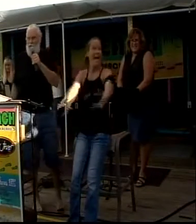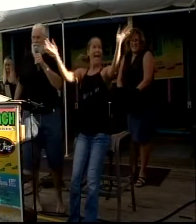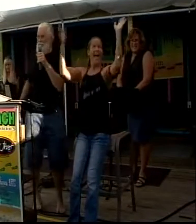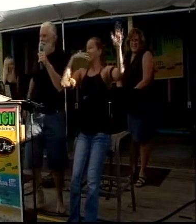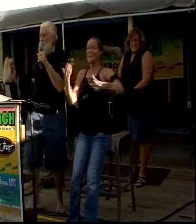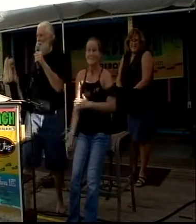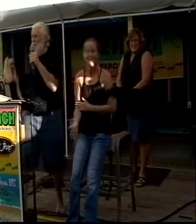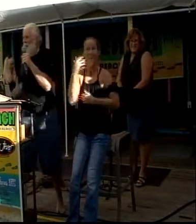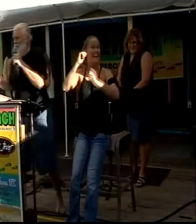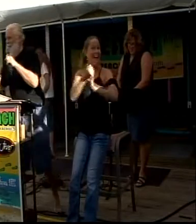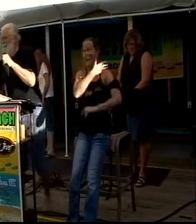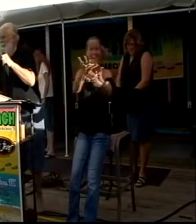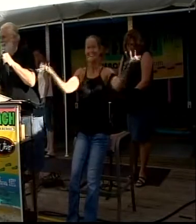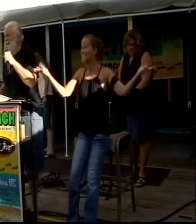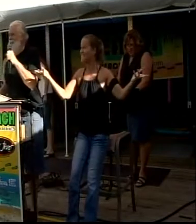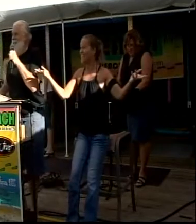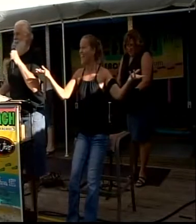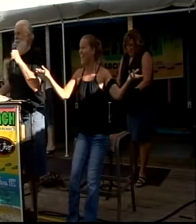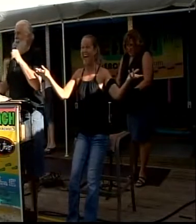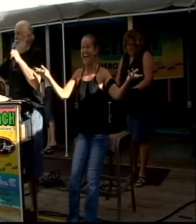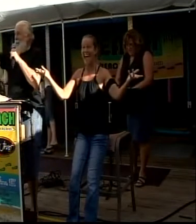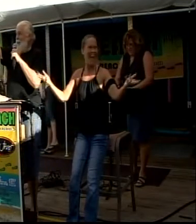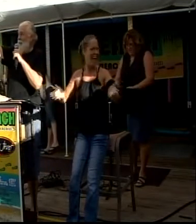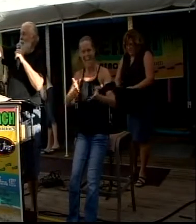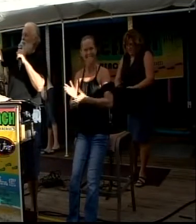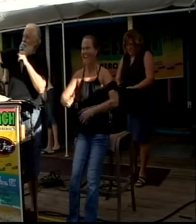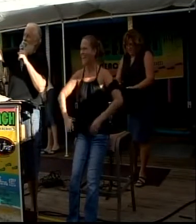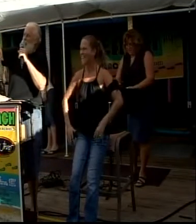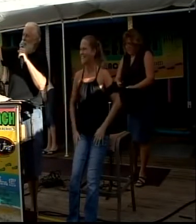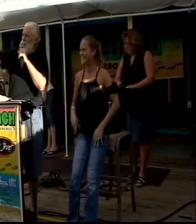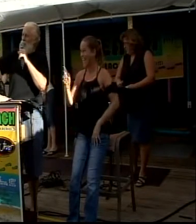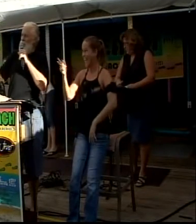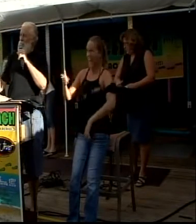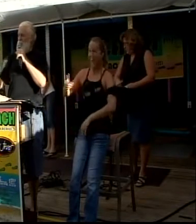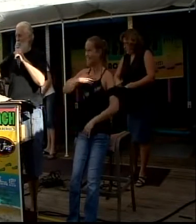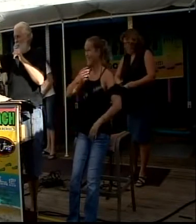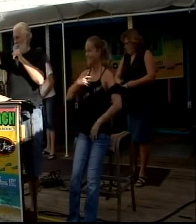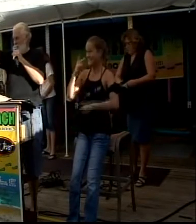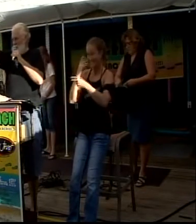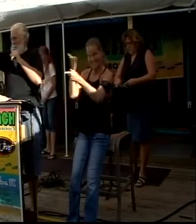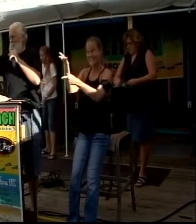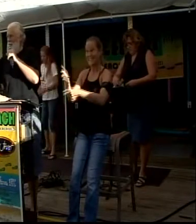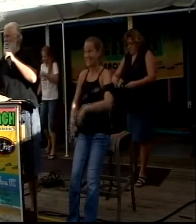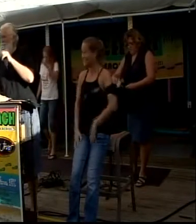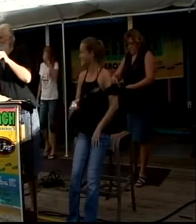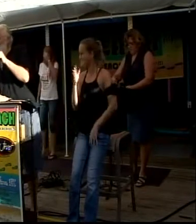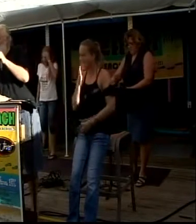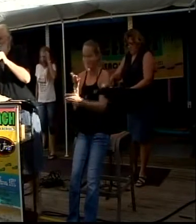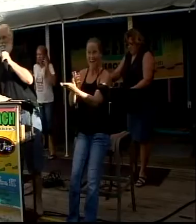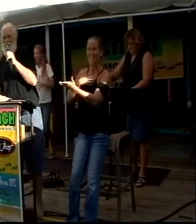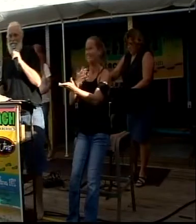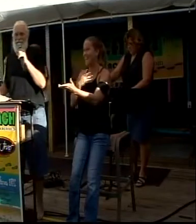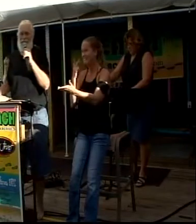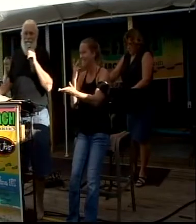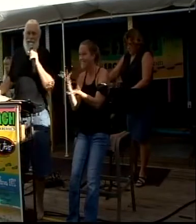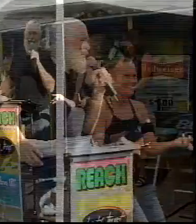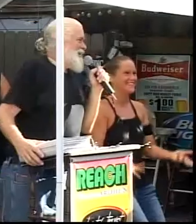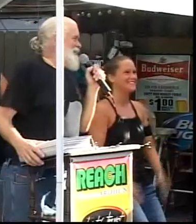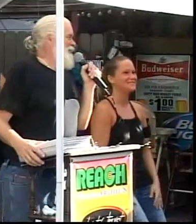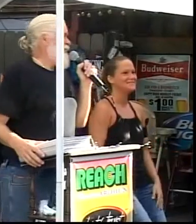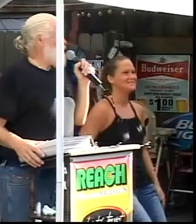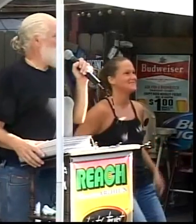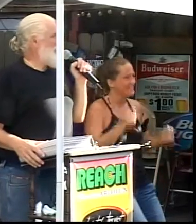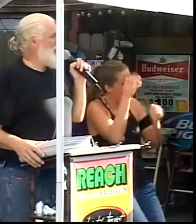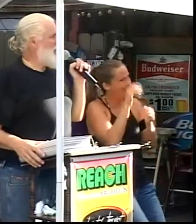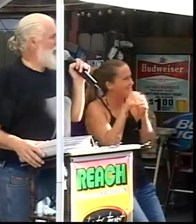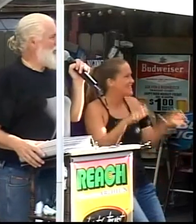Good morning. How is everybody? All right. Anthony, I'm glad to see you made it. Mom, good to have you here. God bless you.